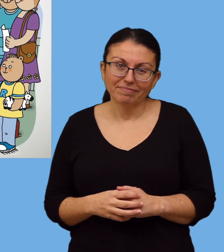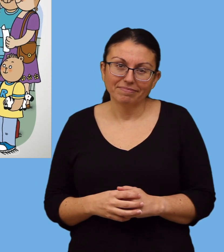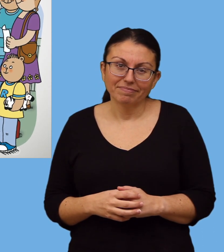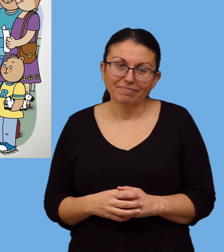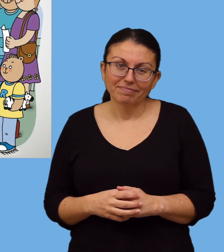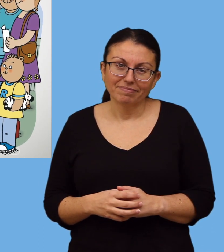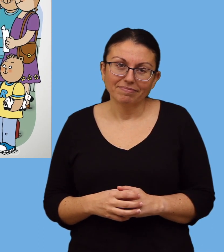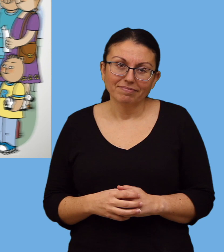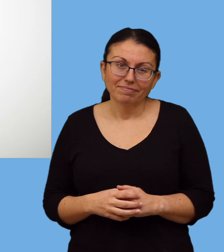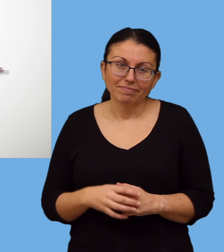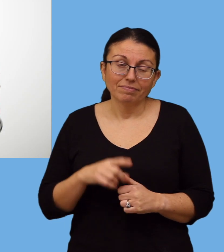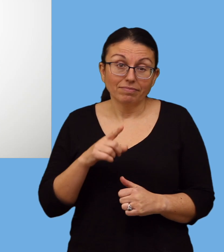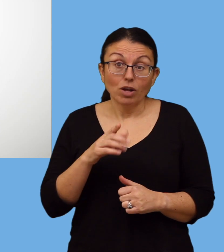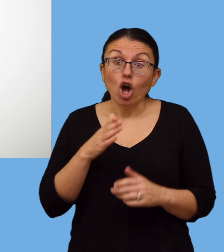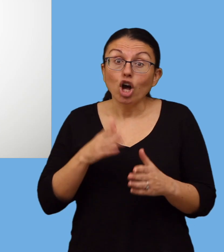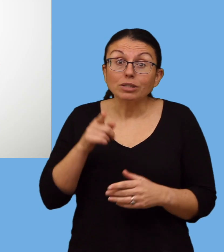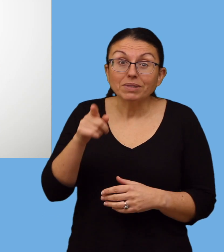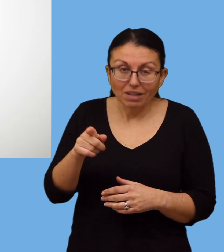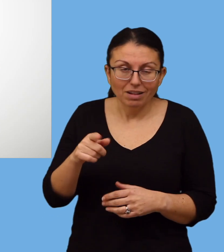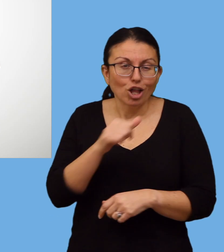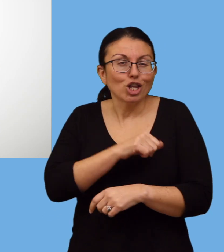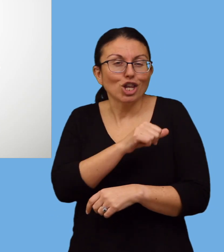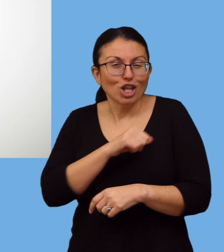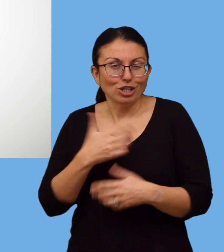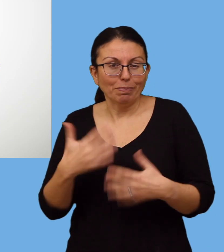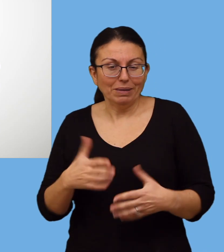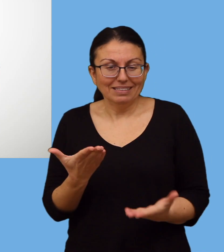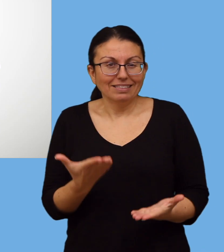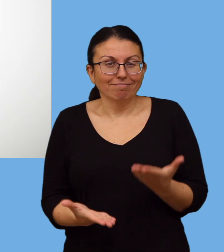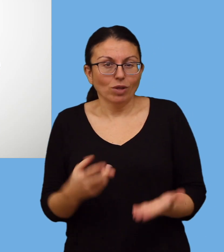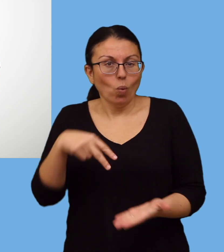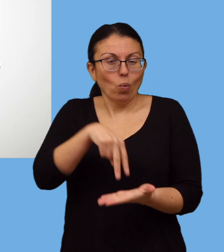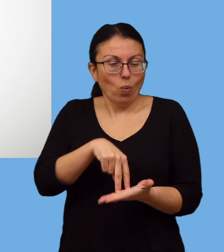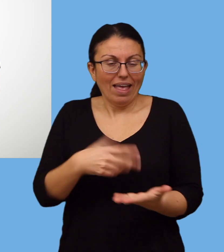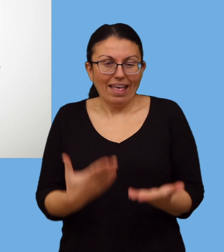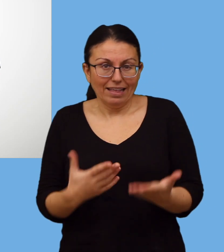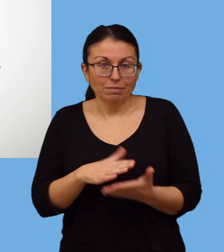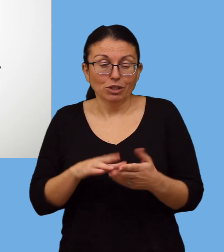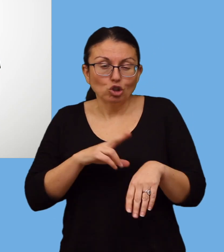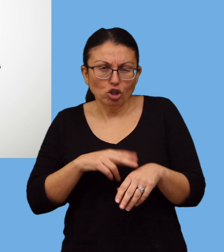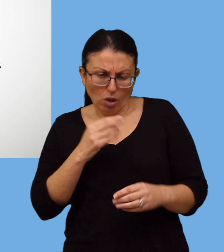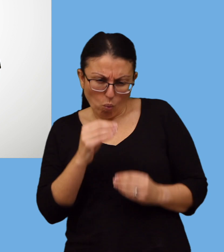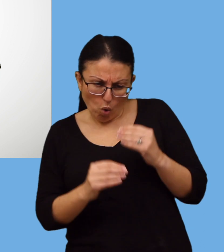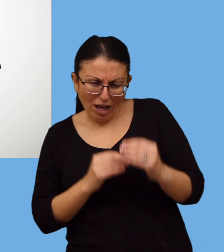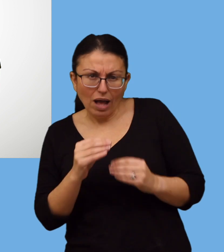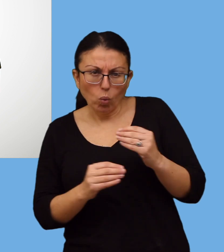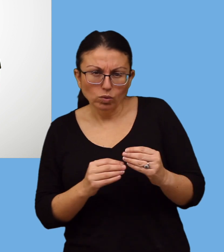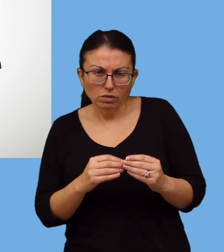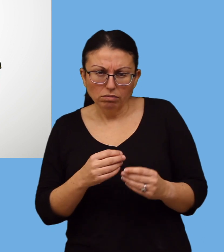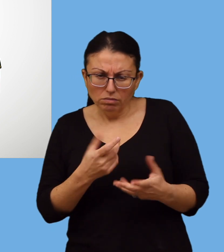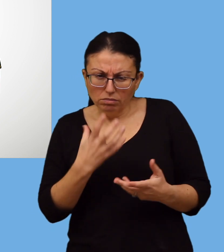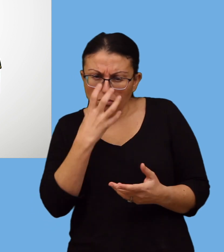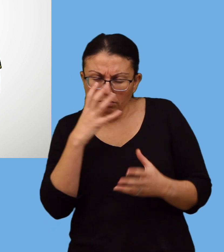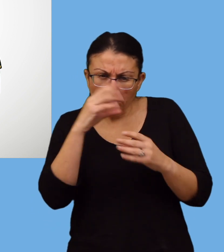Meeting the nurse. At the hospital, a nurse weighed me on the scales so the doctors would know how much medicine